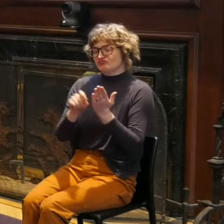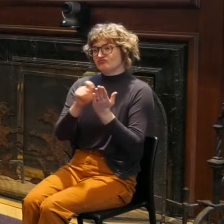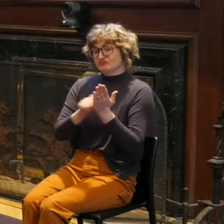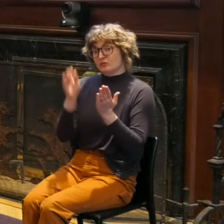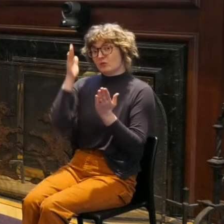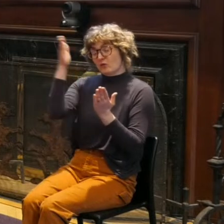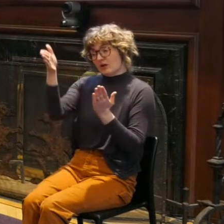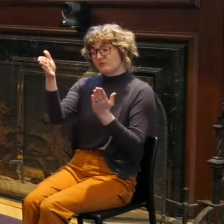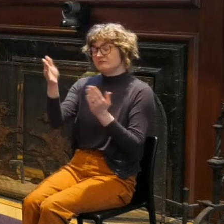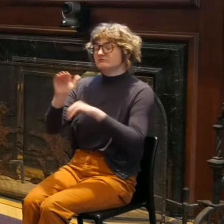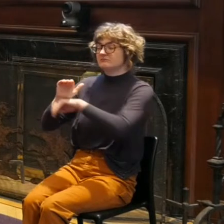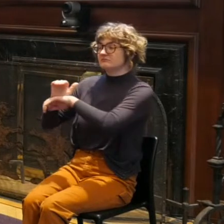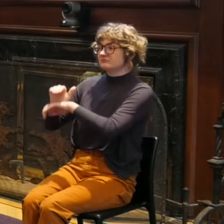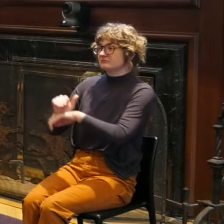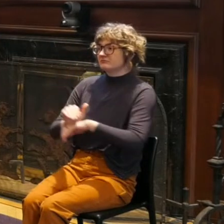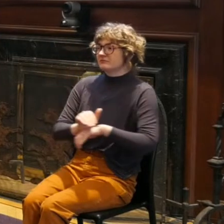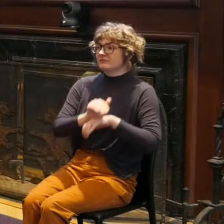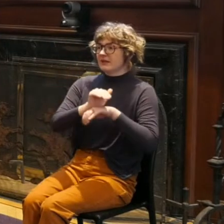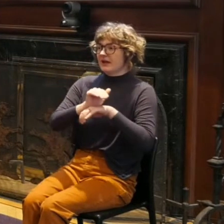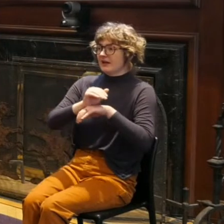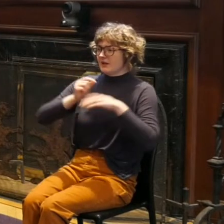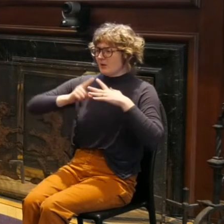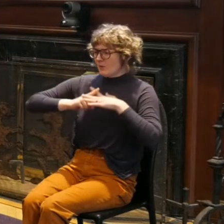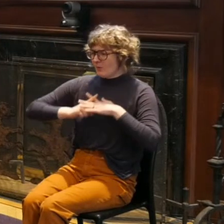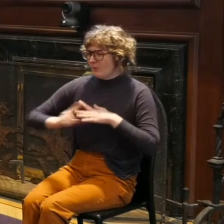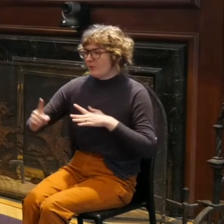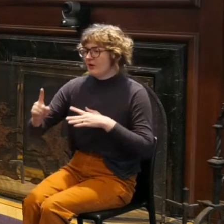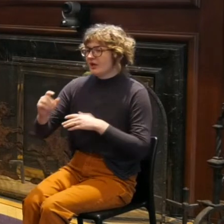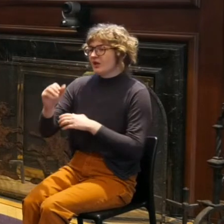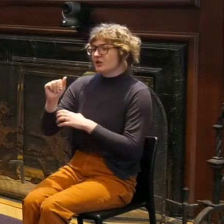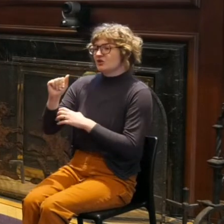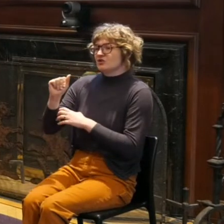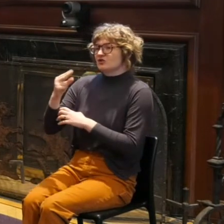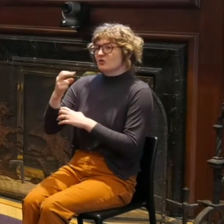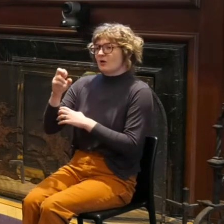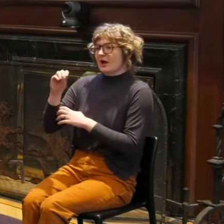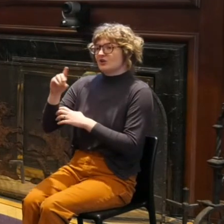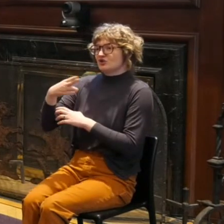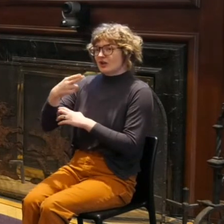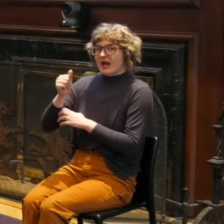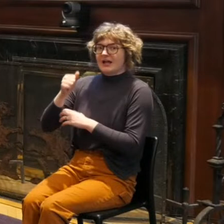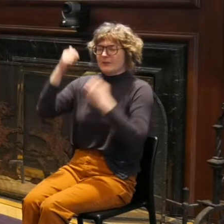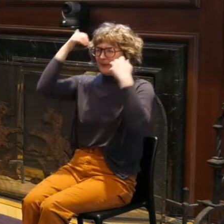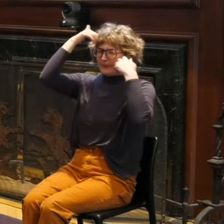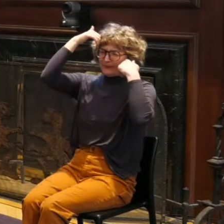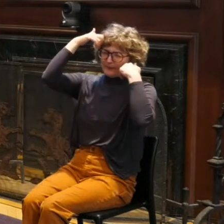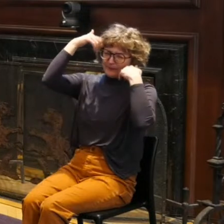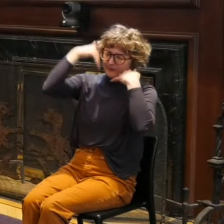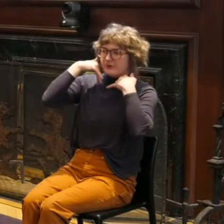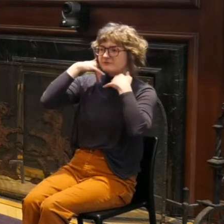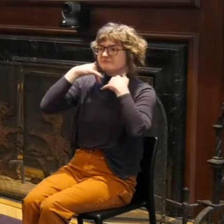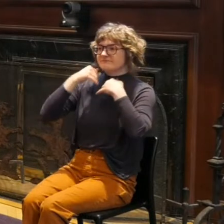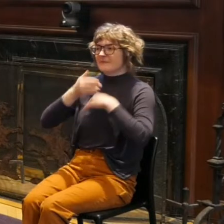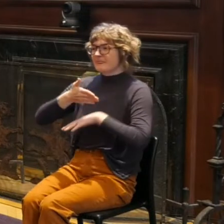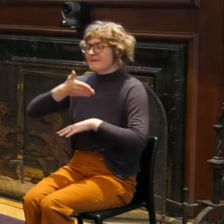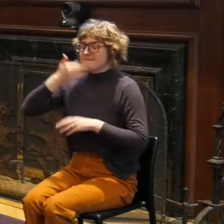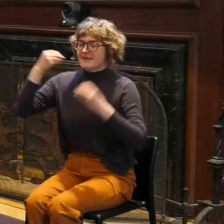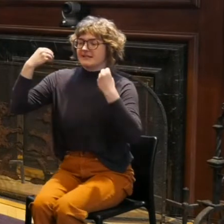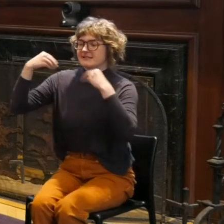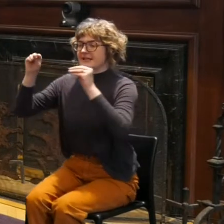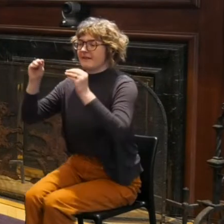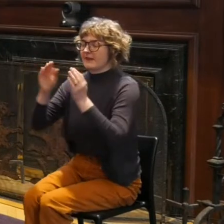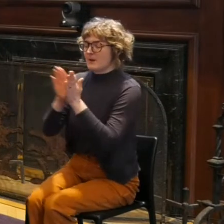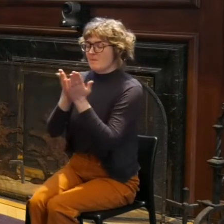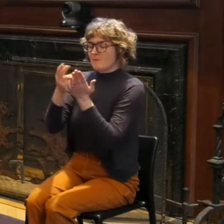Tonight, straight out of the gate, there is sriracha in her sweat. She is at a best-selling book